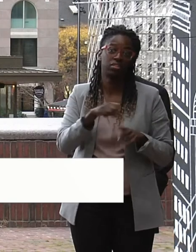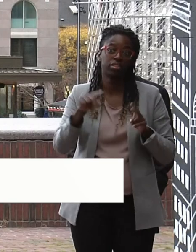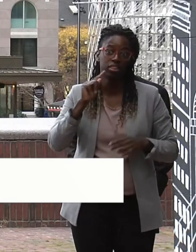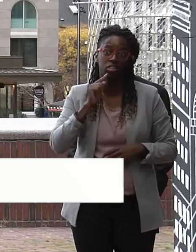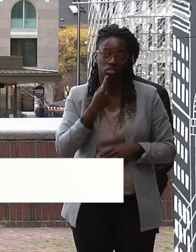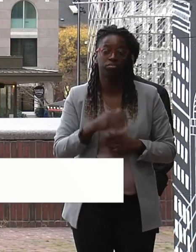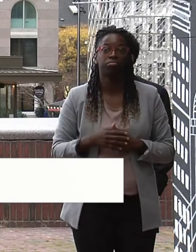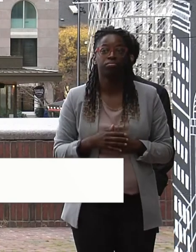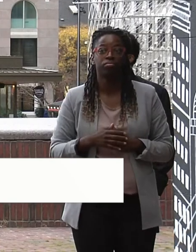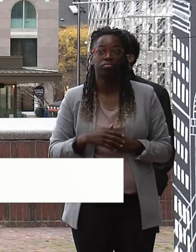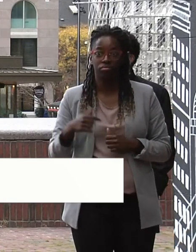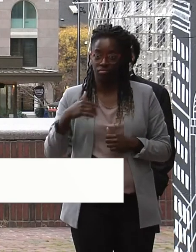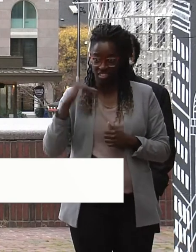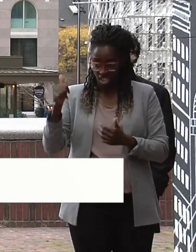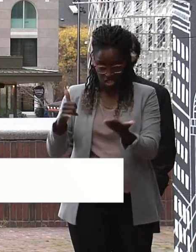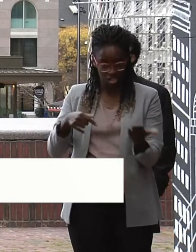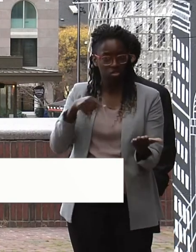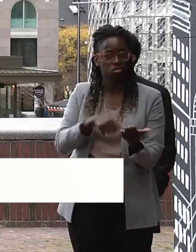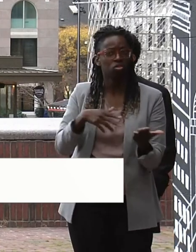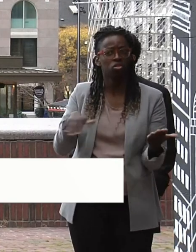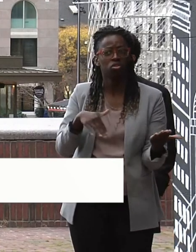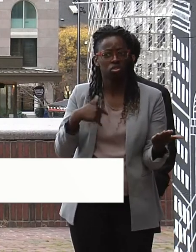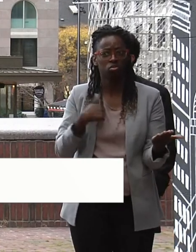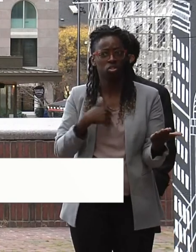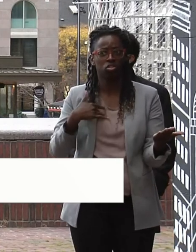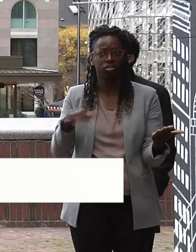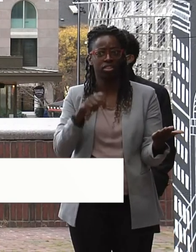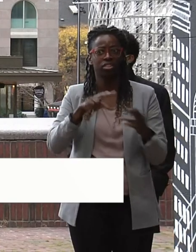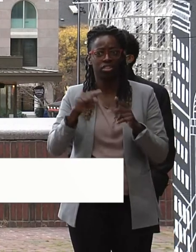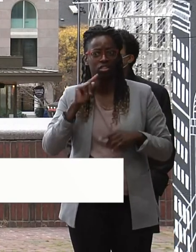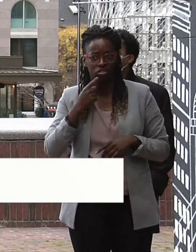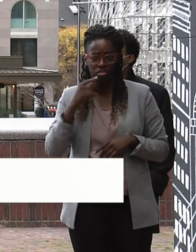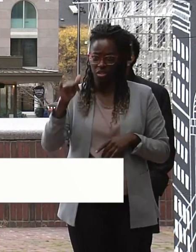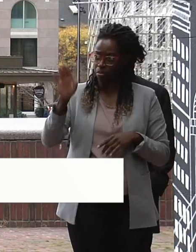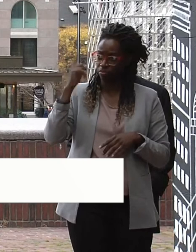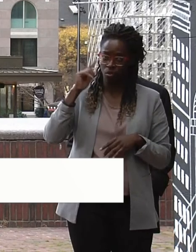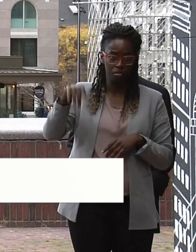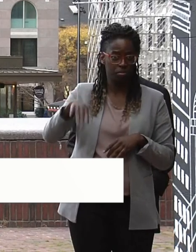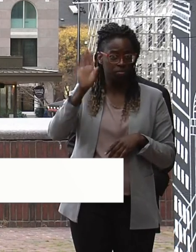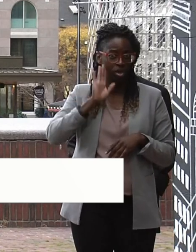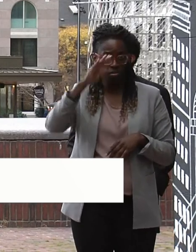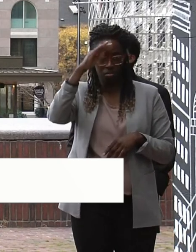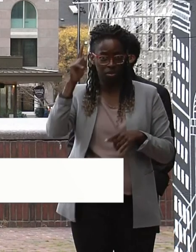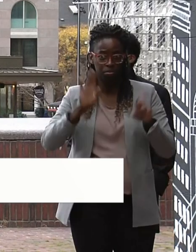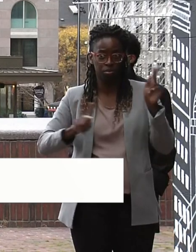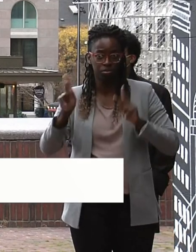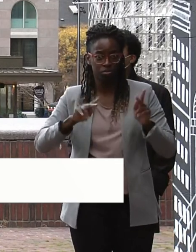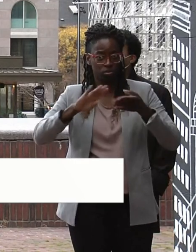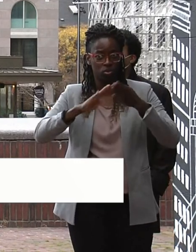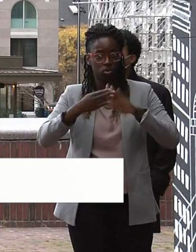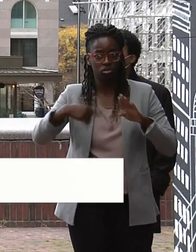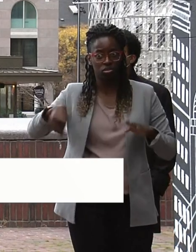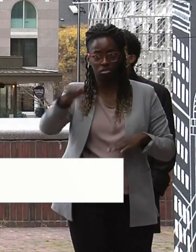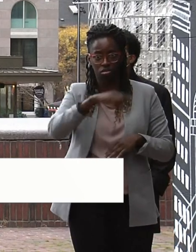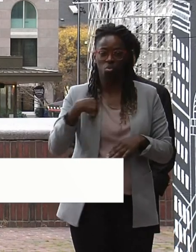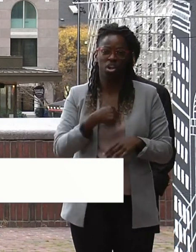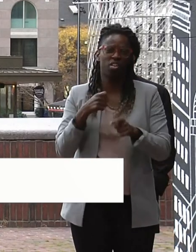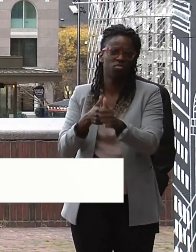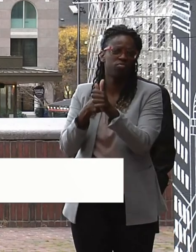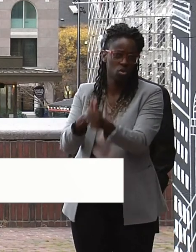across the Black and Brown communities as they're calling for lasting systemic change. 30 days ago, when we announced the final